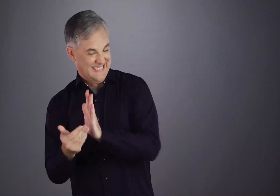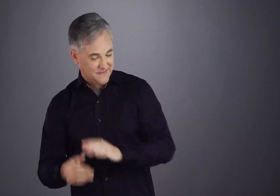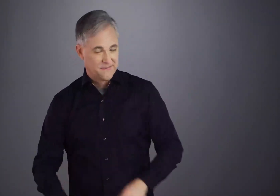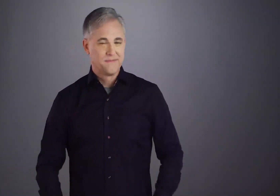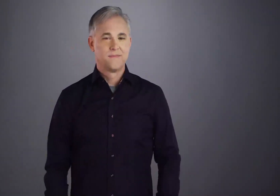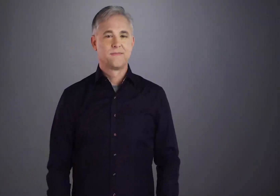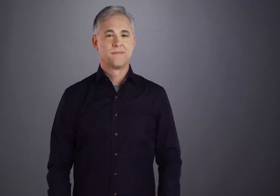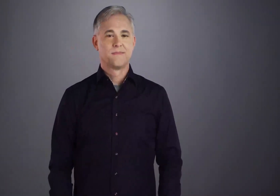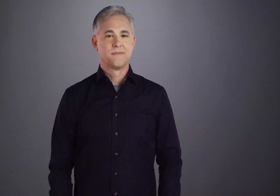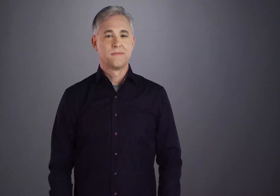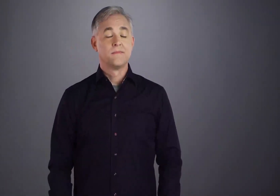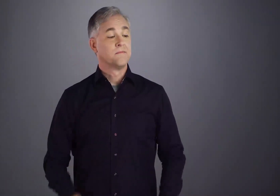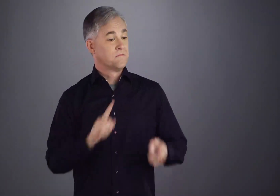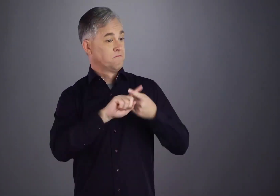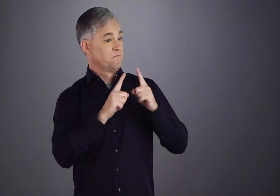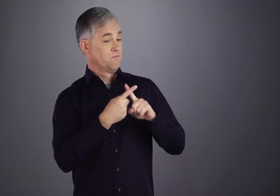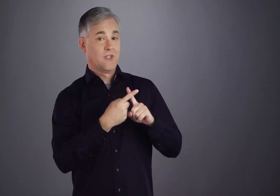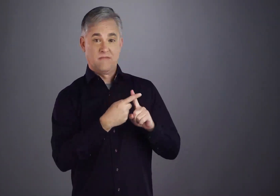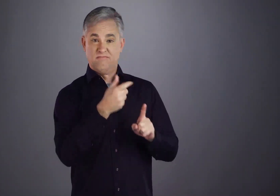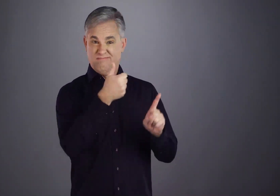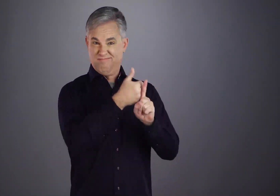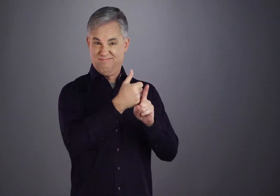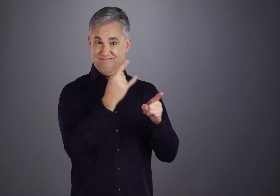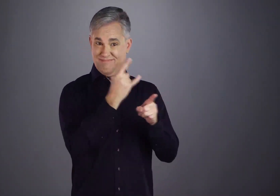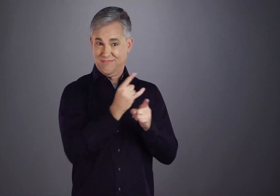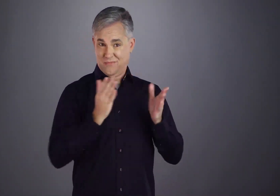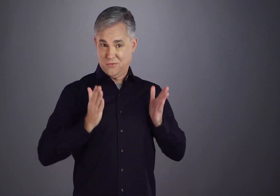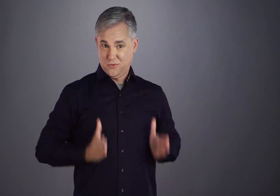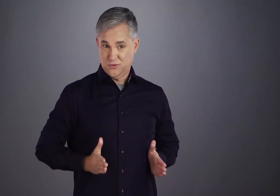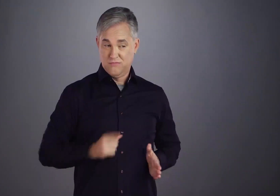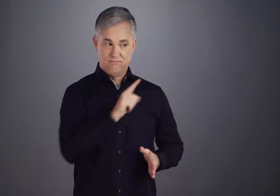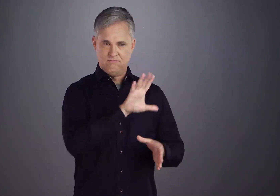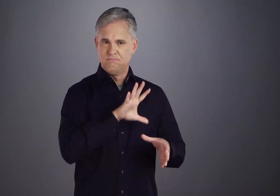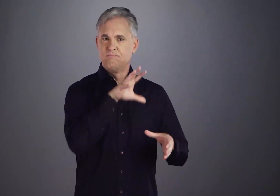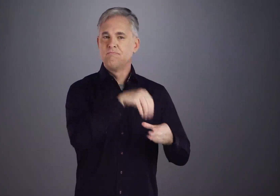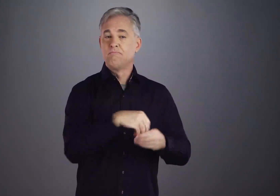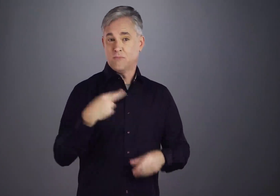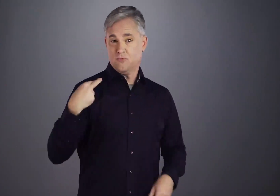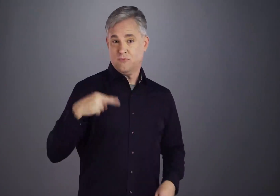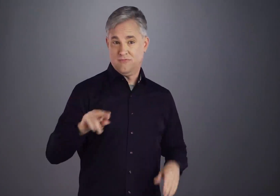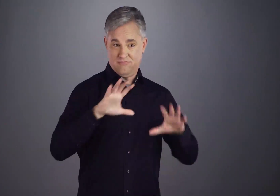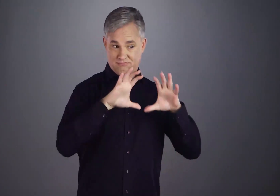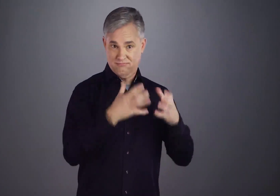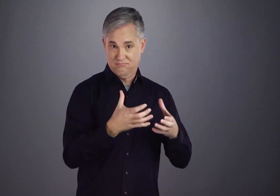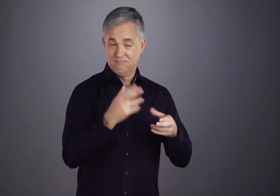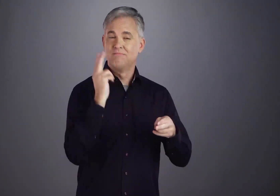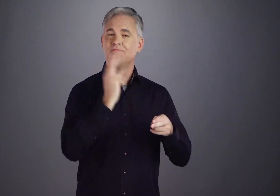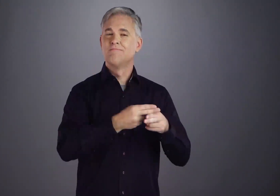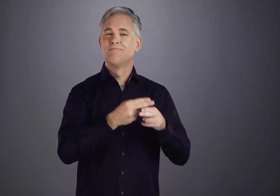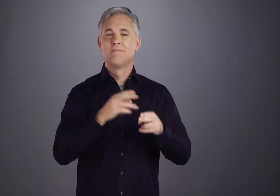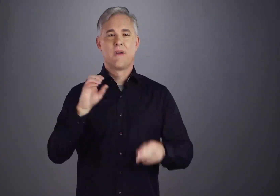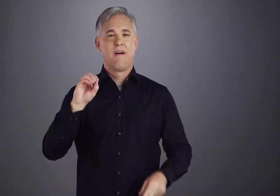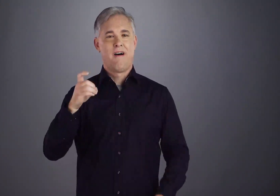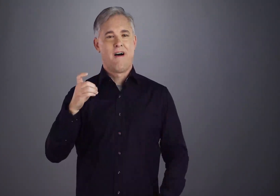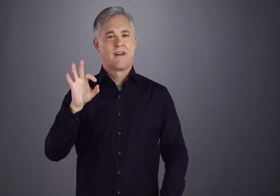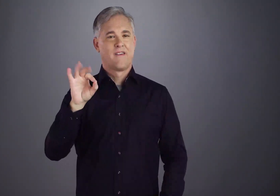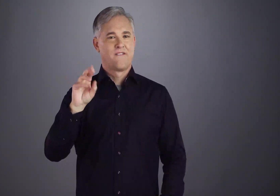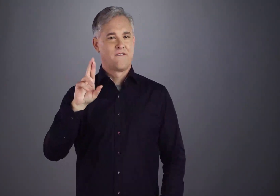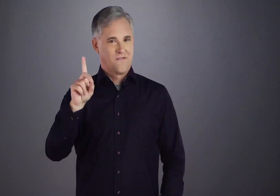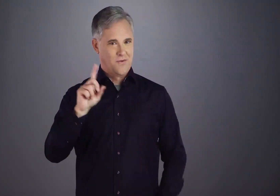He had also been greatly helped by the late Dr. William D. Silkworth, a New York specialist in alcoholism, who is now accounted no